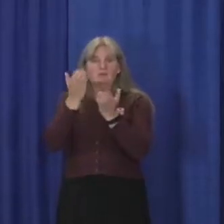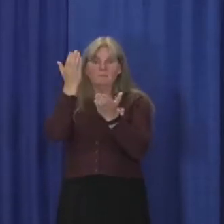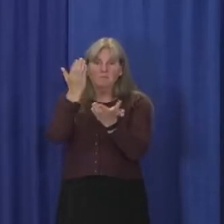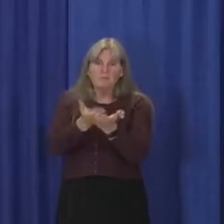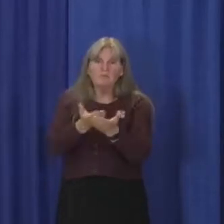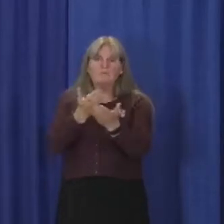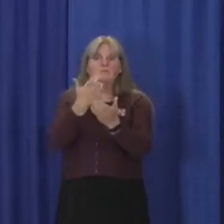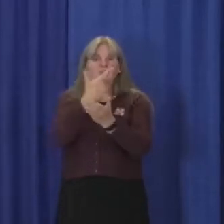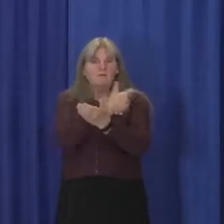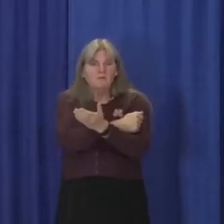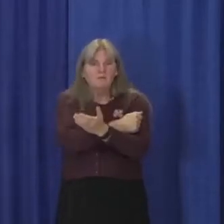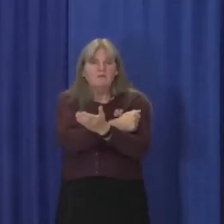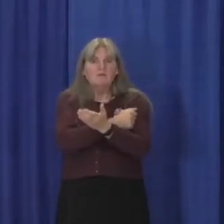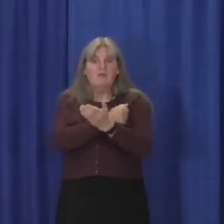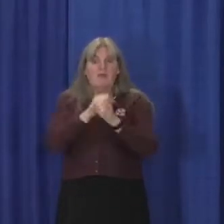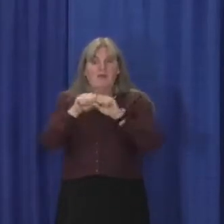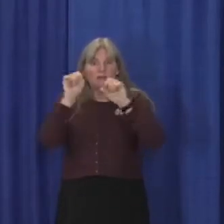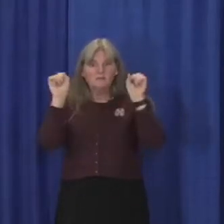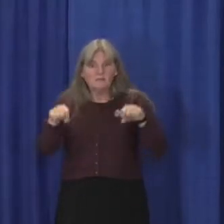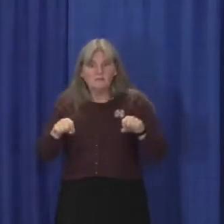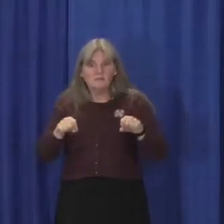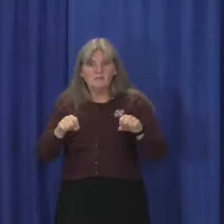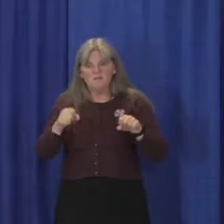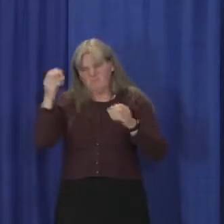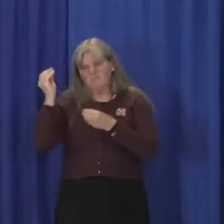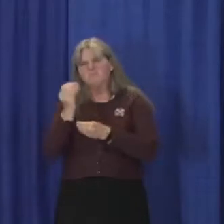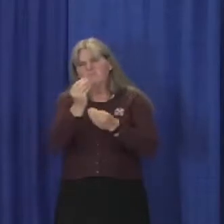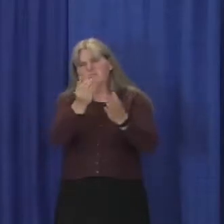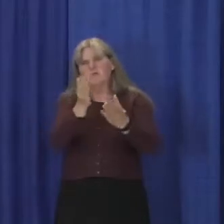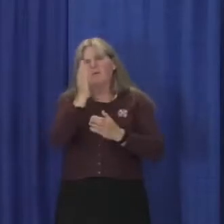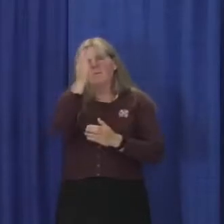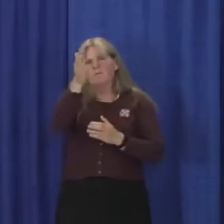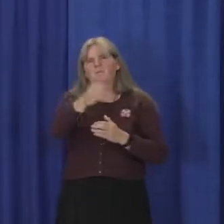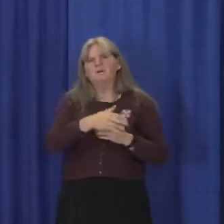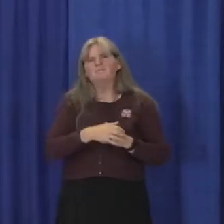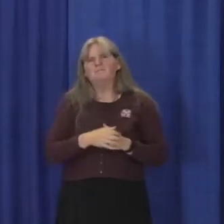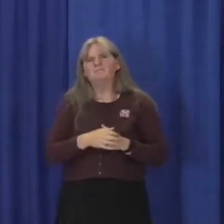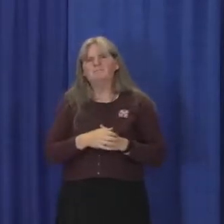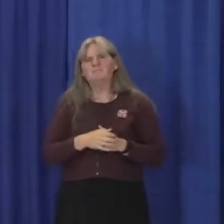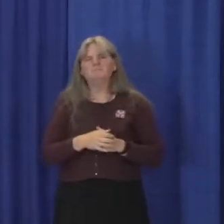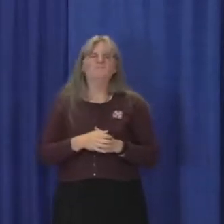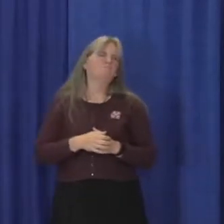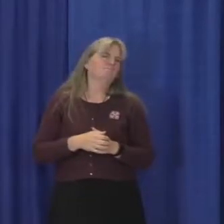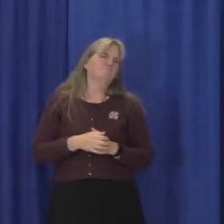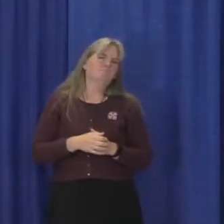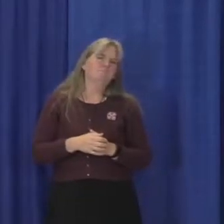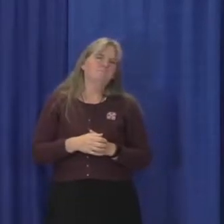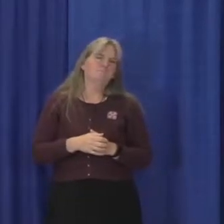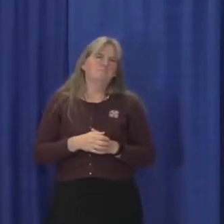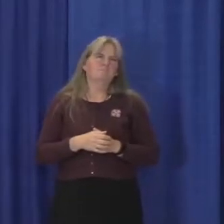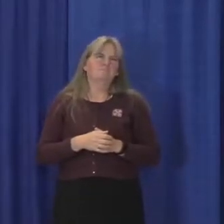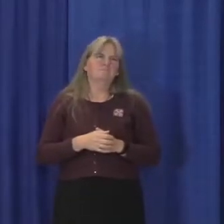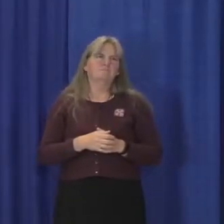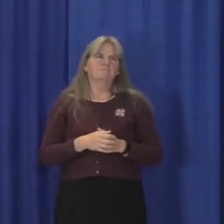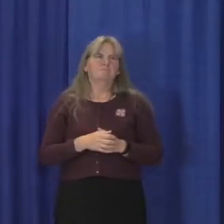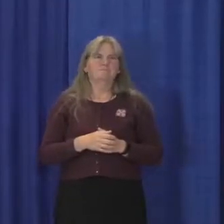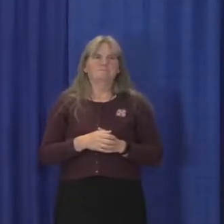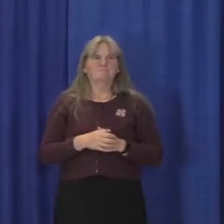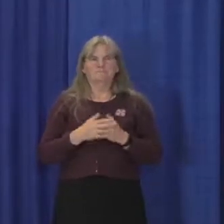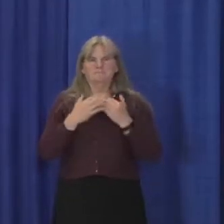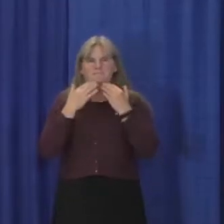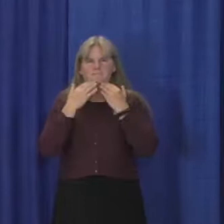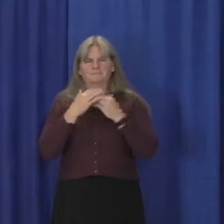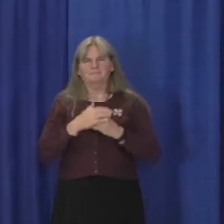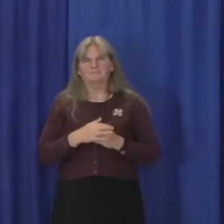verification systems and the certification systems, we'll make sure that that becomes available to Yukoners as soon as we have more to announce. Thank